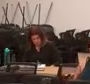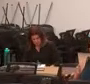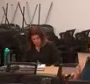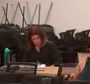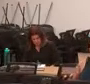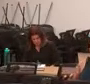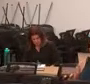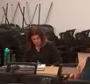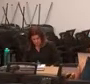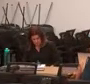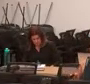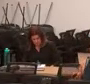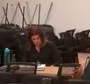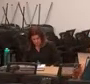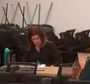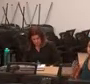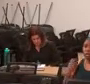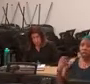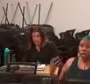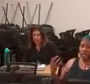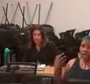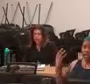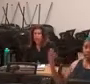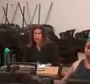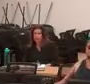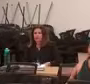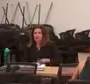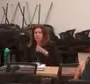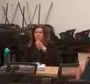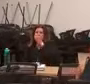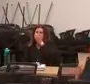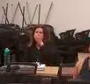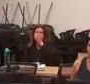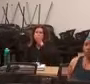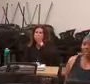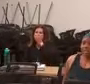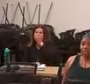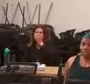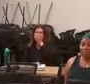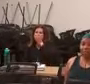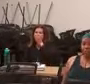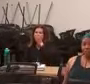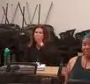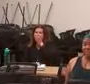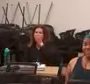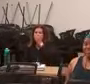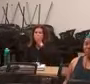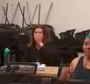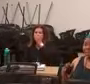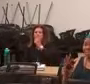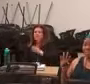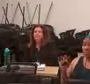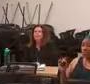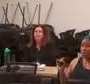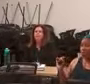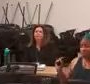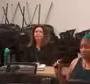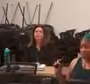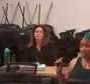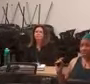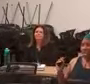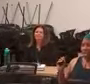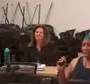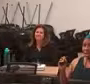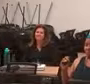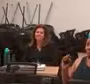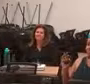special. So here are our next steps. I would like to do a family-friendly Black to School